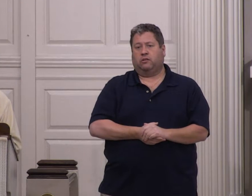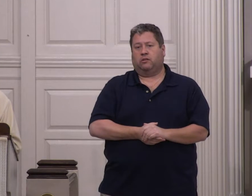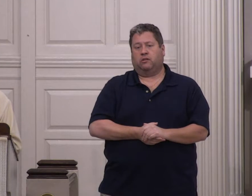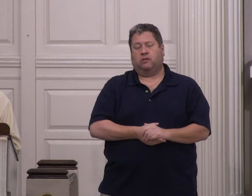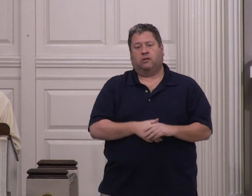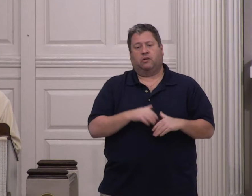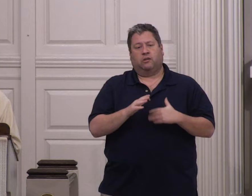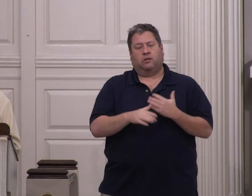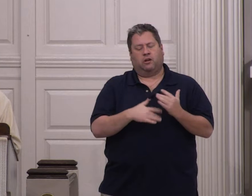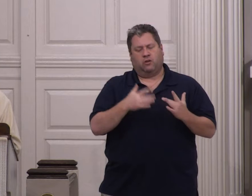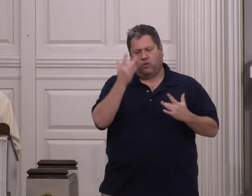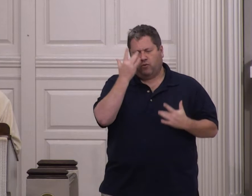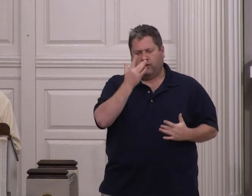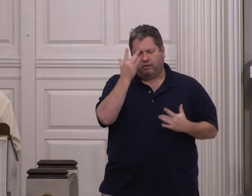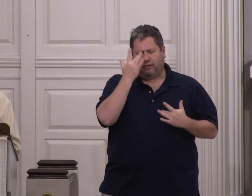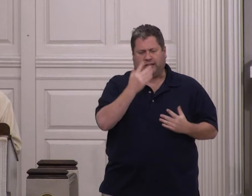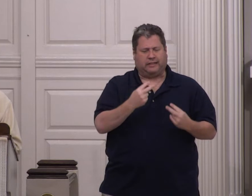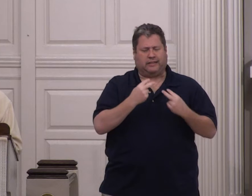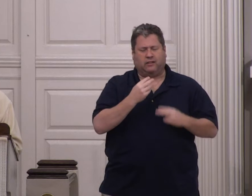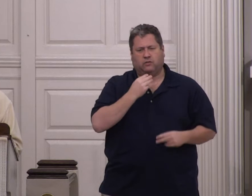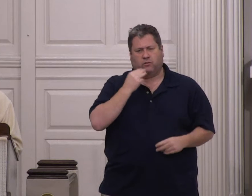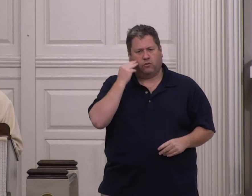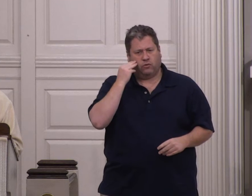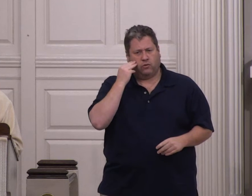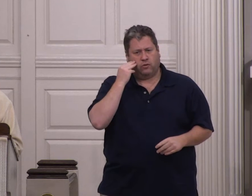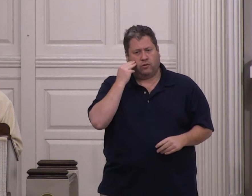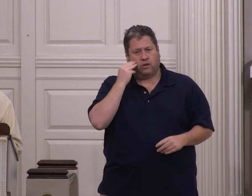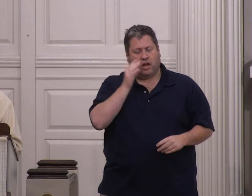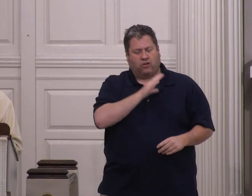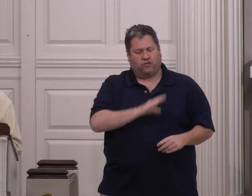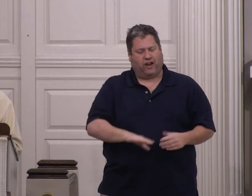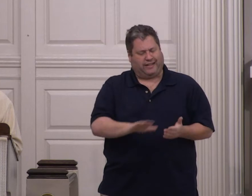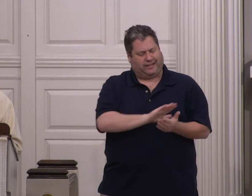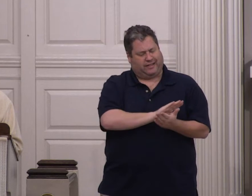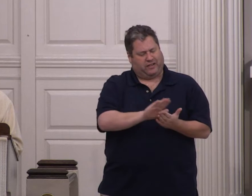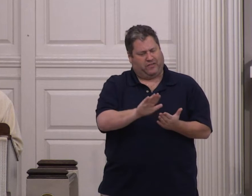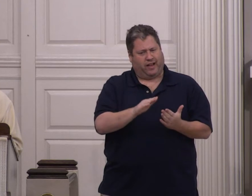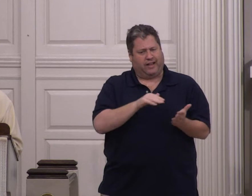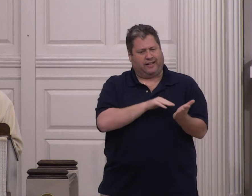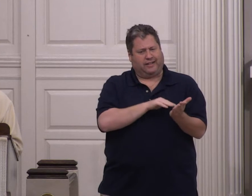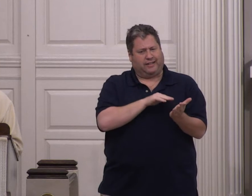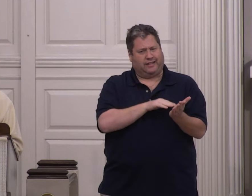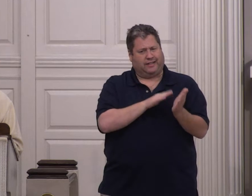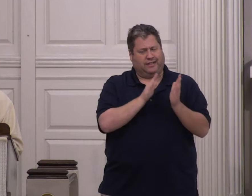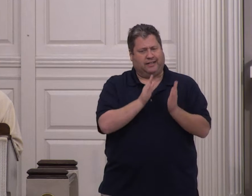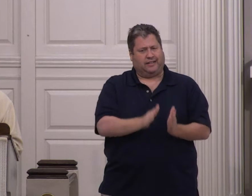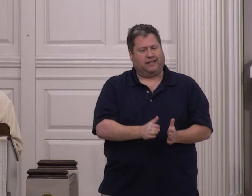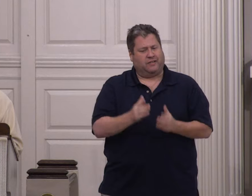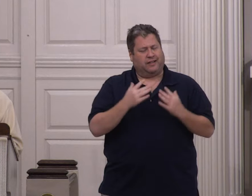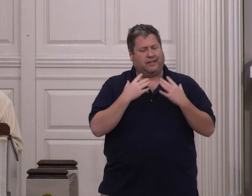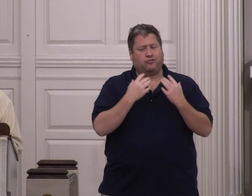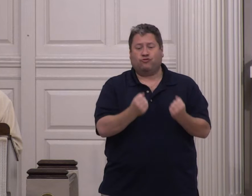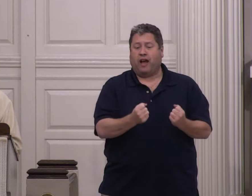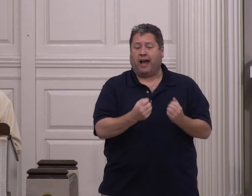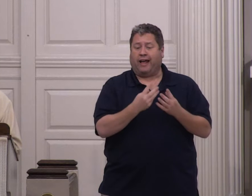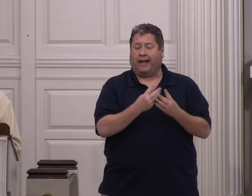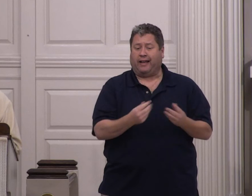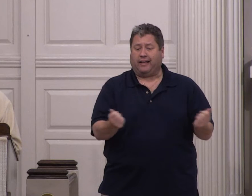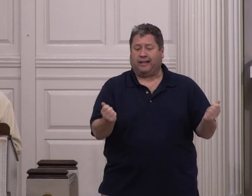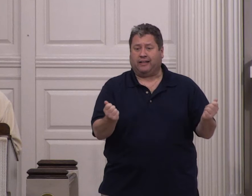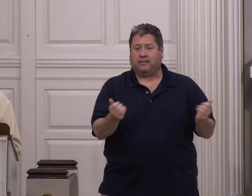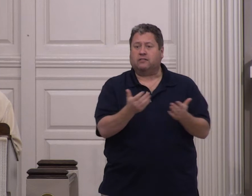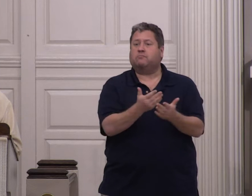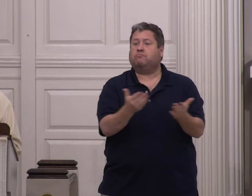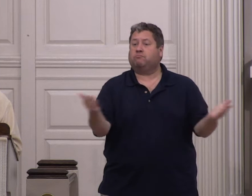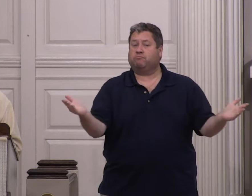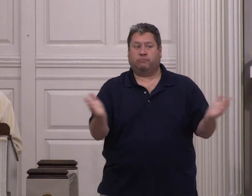For all who are ill and homebound, may Christ the divine physician bring them strength and healing. Let us pray to